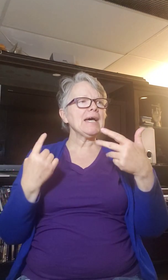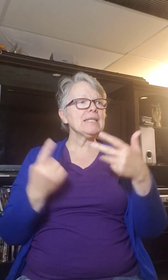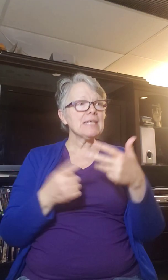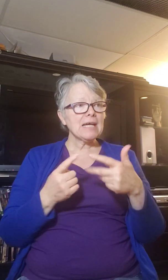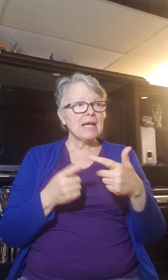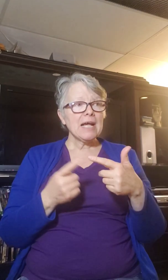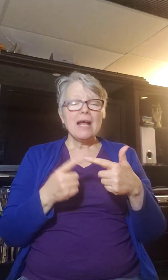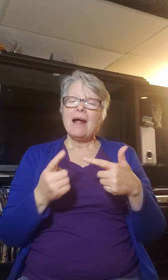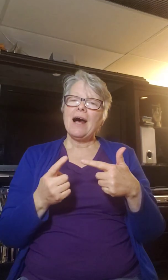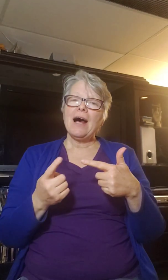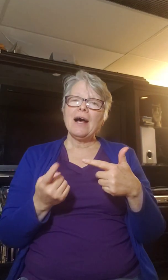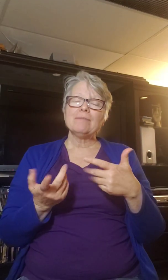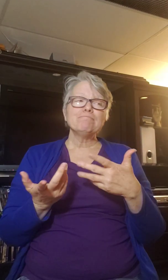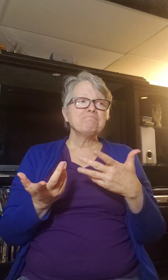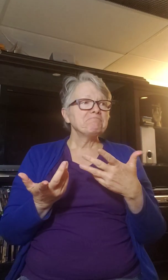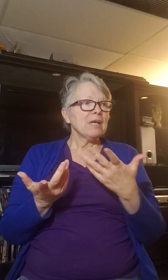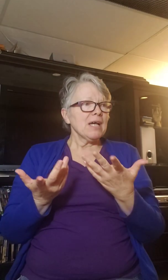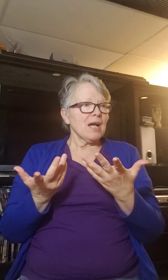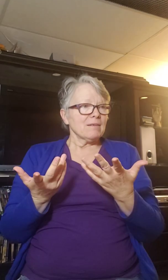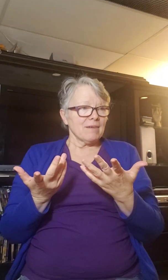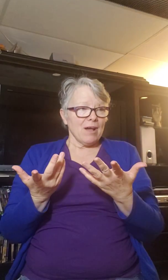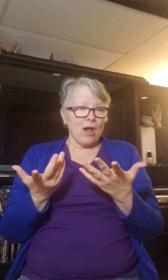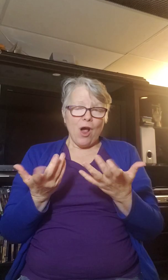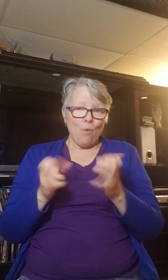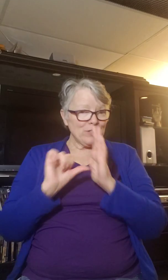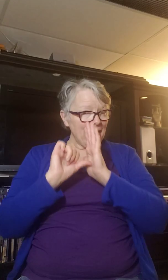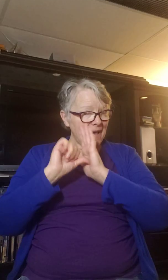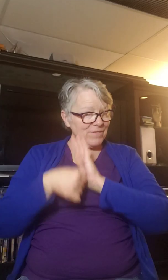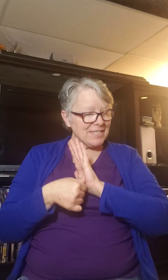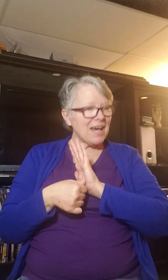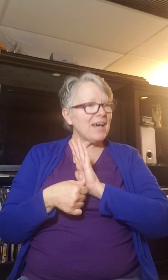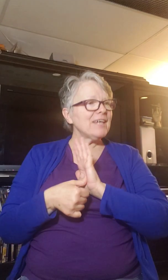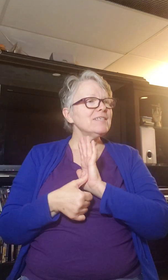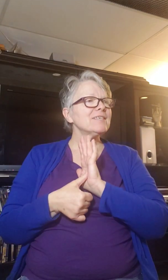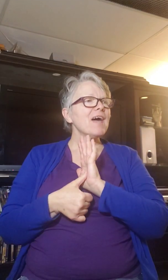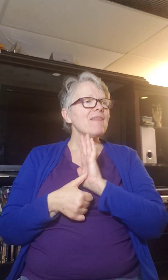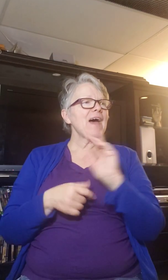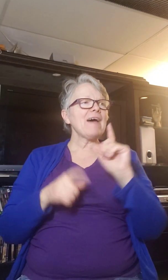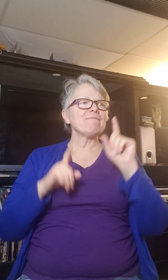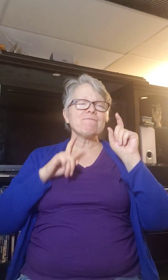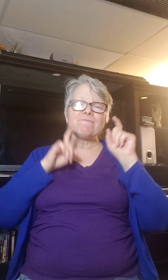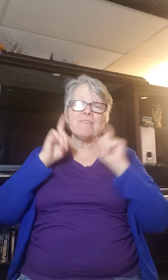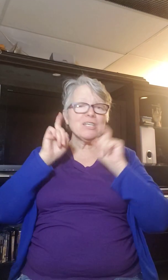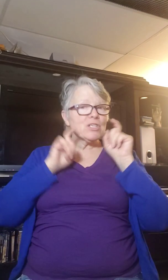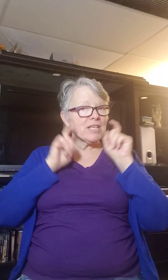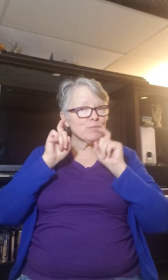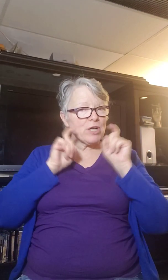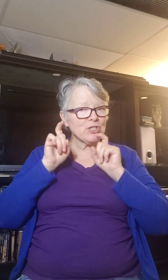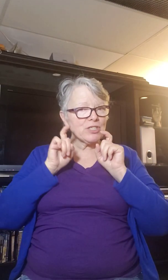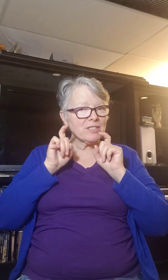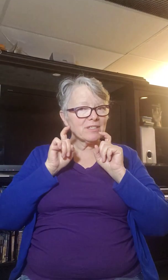And I want to emphasize that facial expression